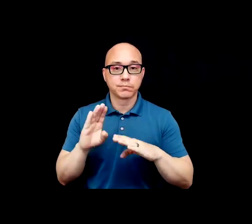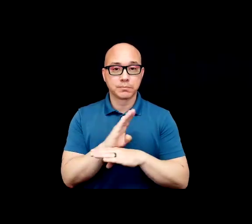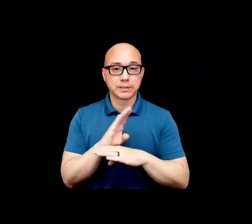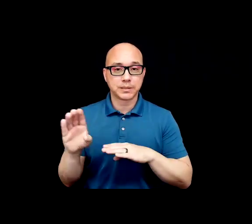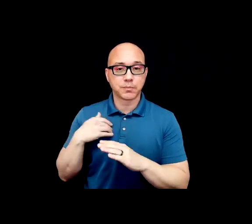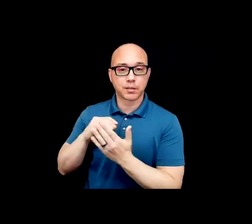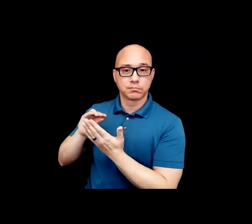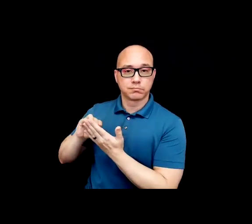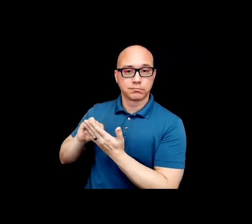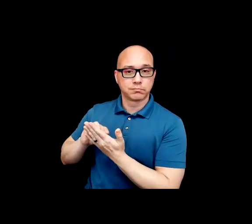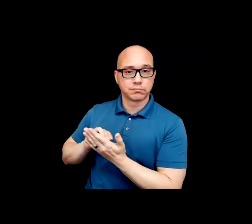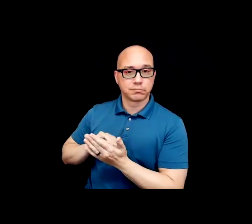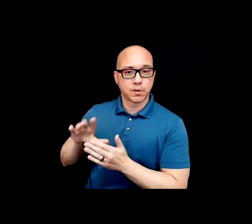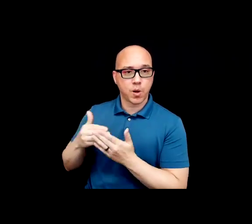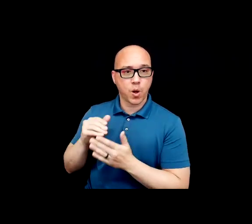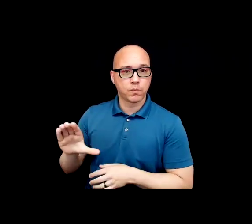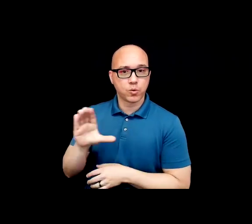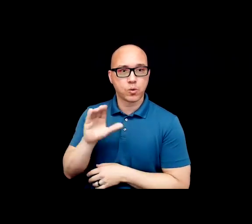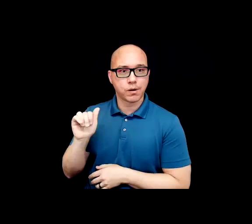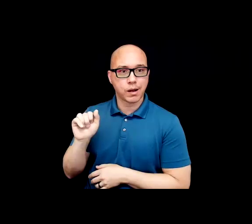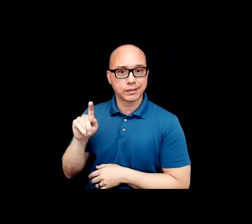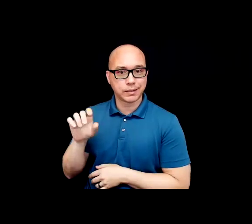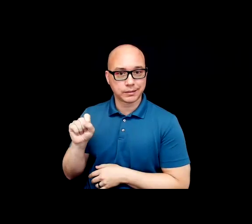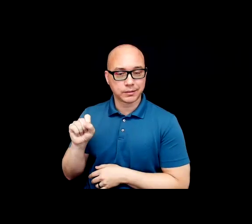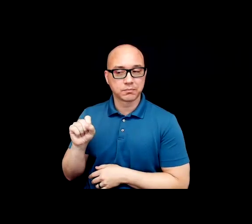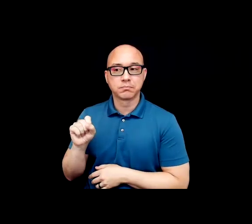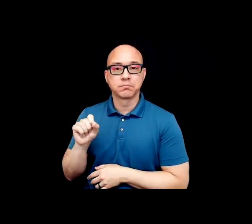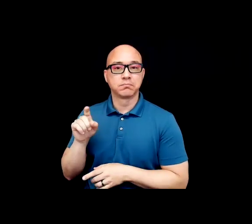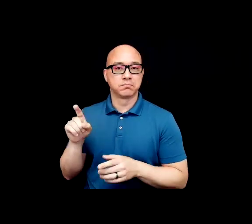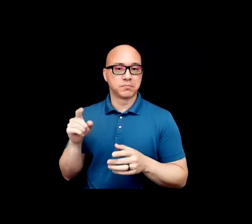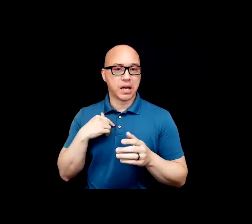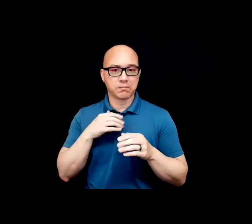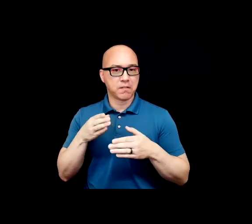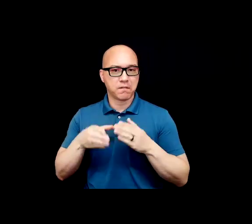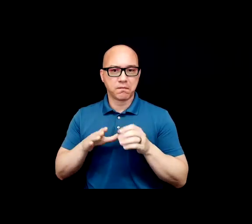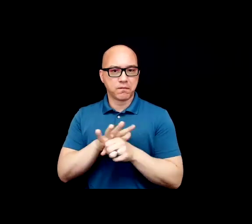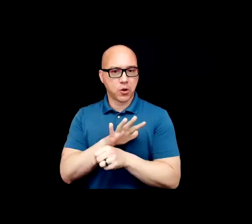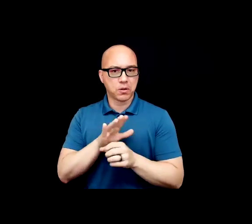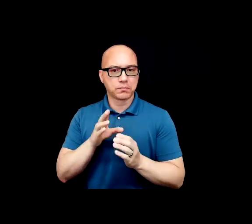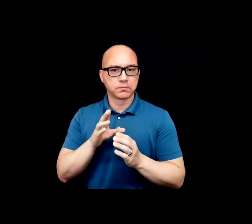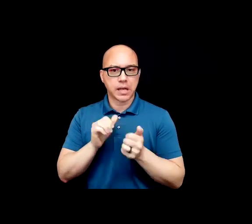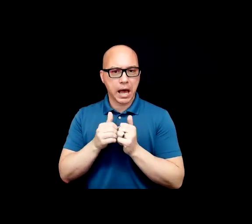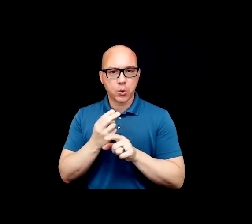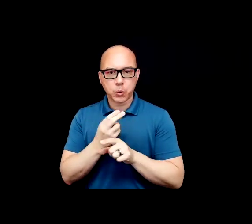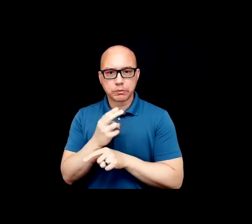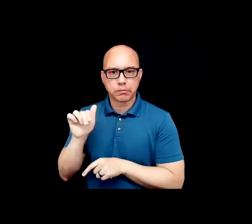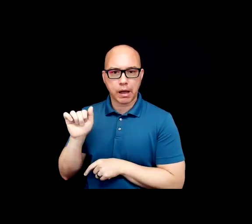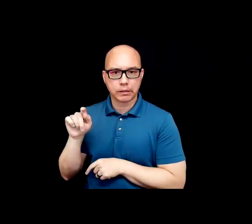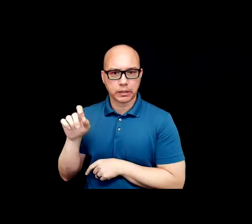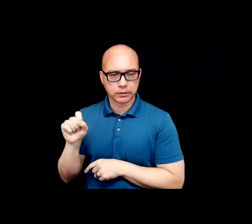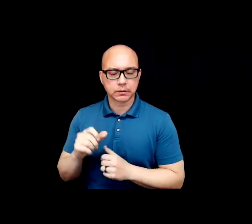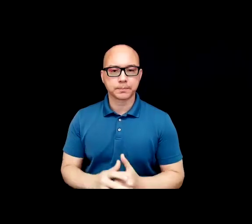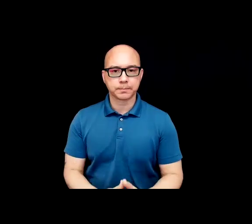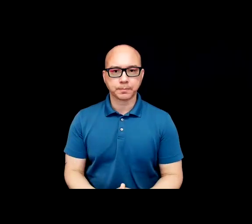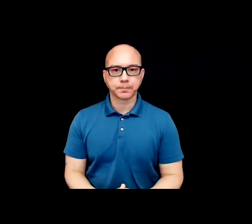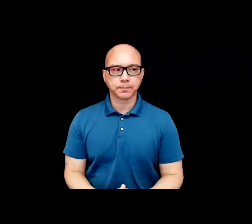got and a brief description of how those assets are being used in the business and even the frequency of how you're using them.